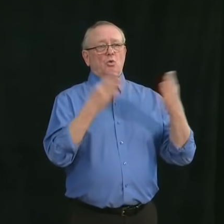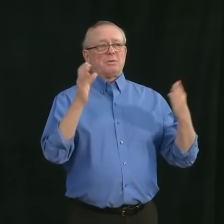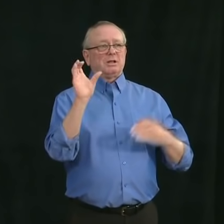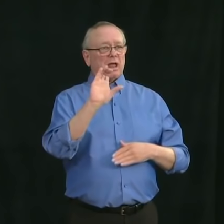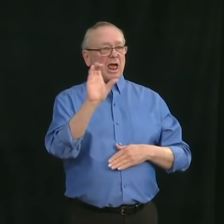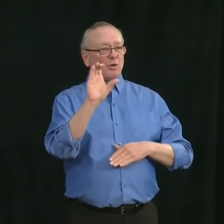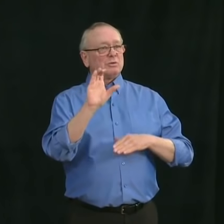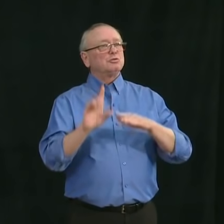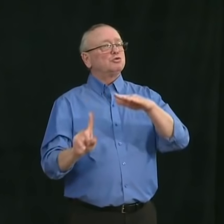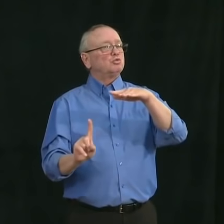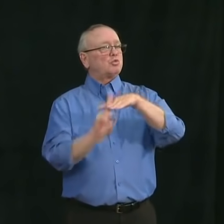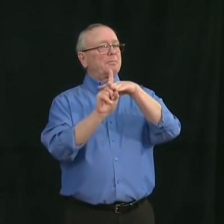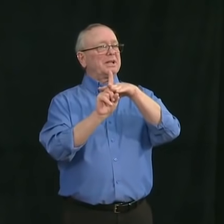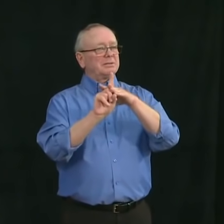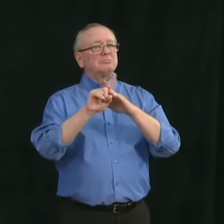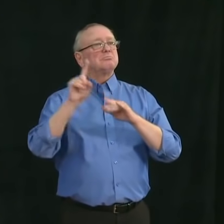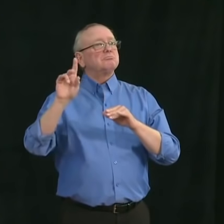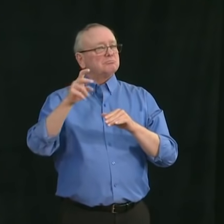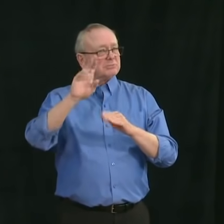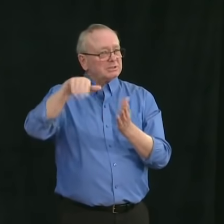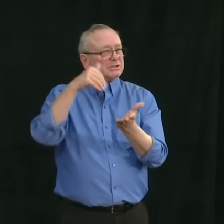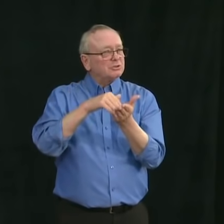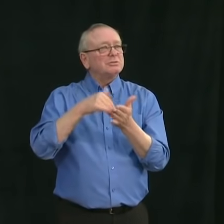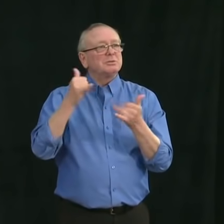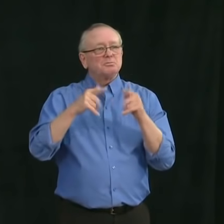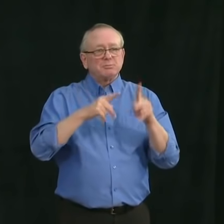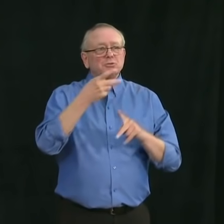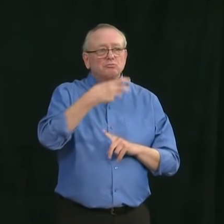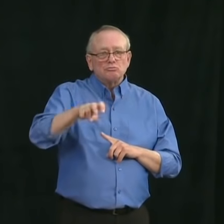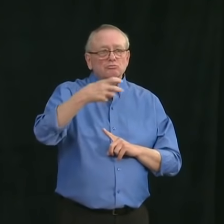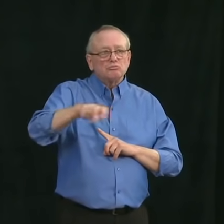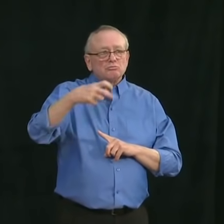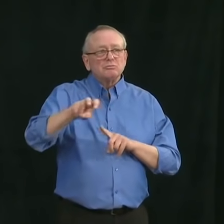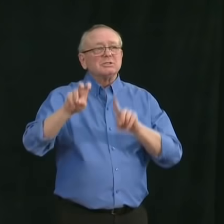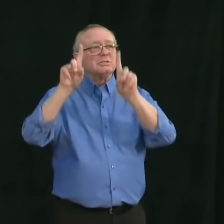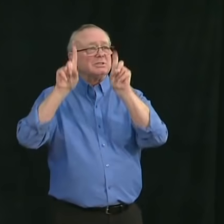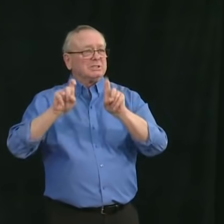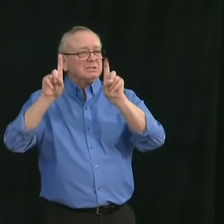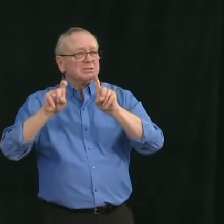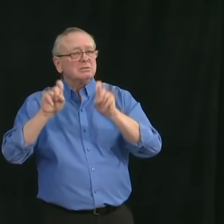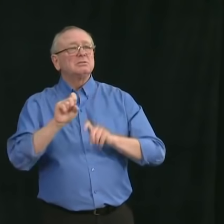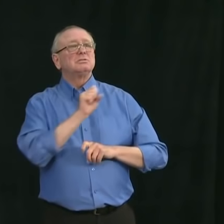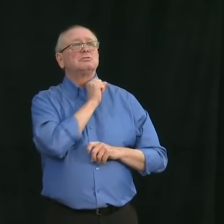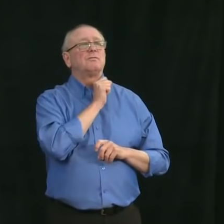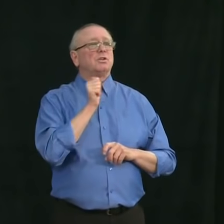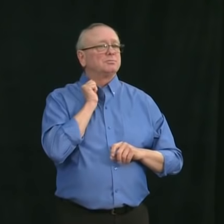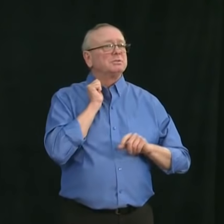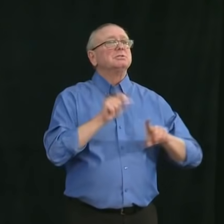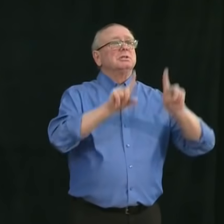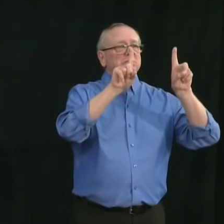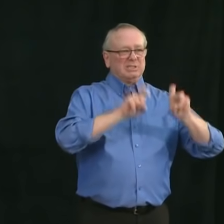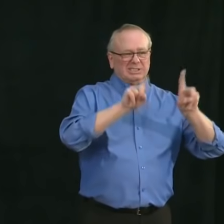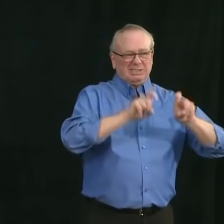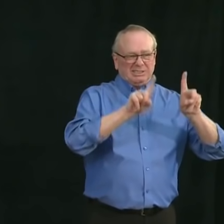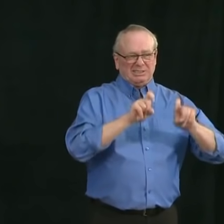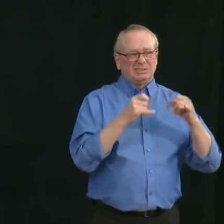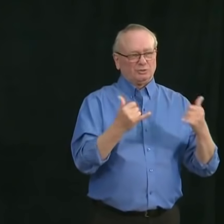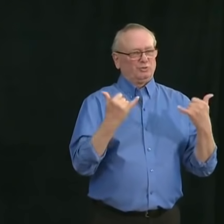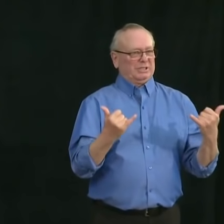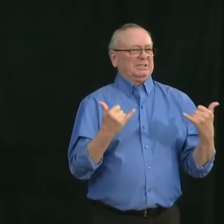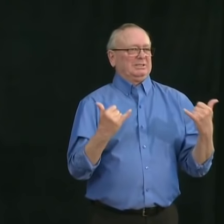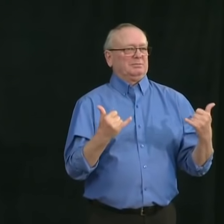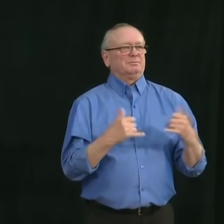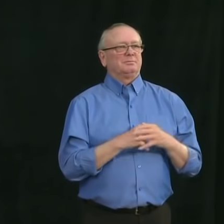to test individuals at the Salvation Army today. We have identified the people who have had close contact with